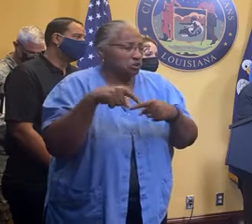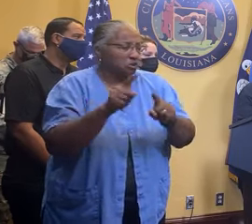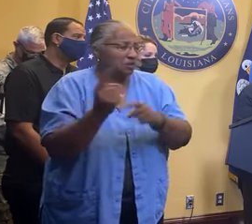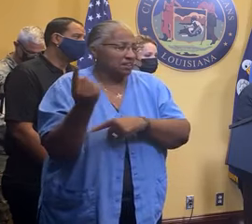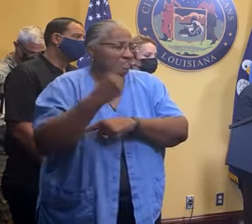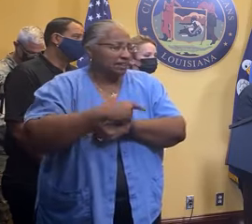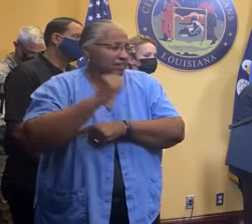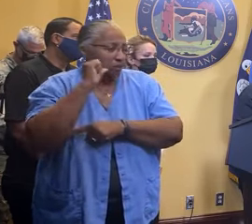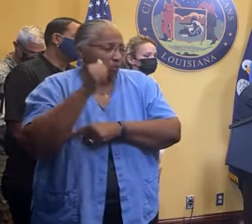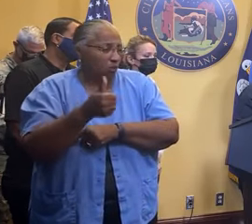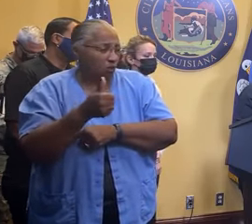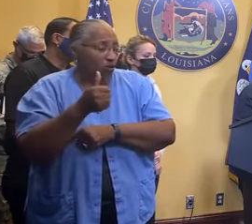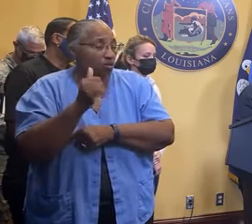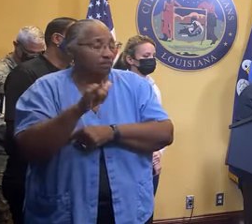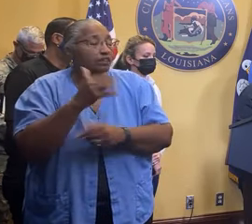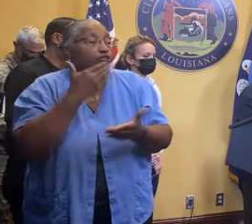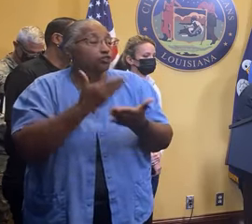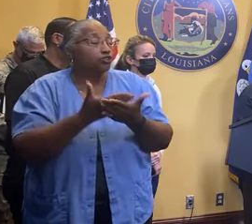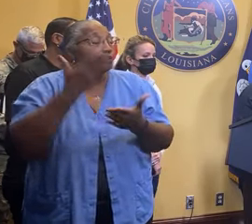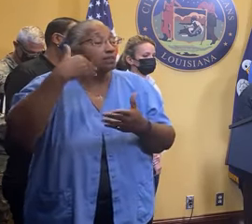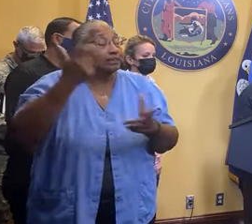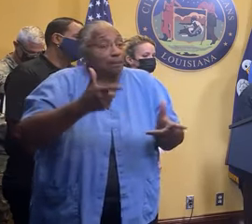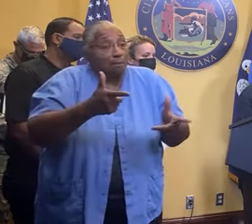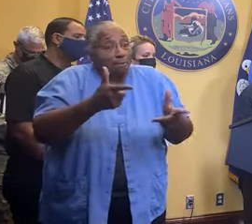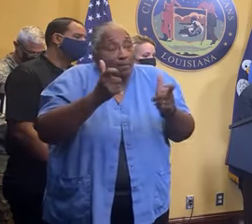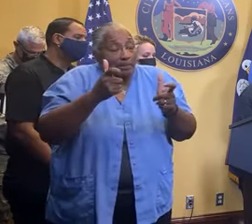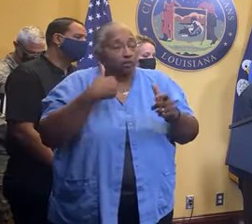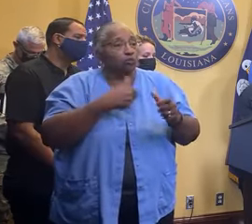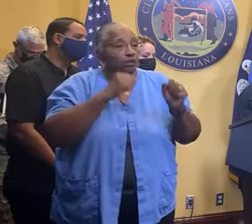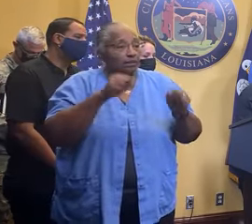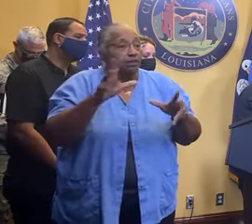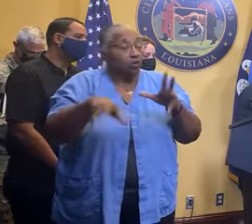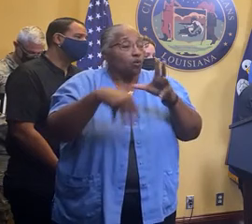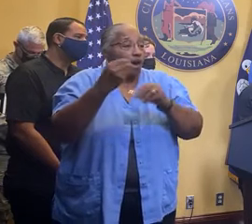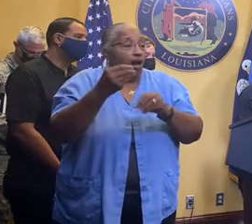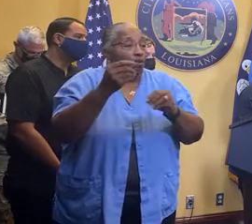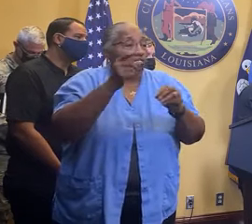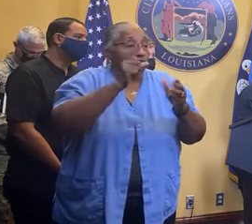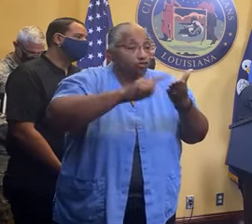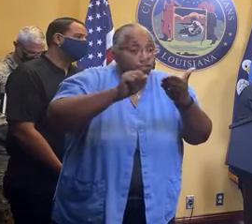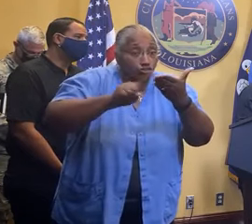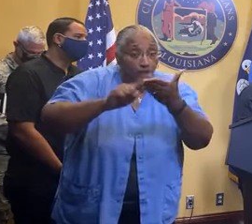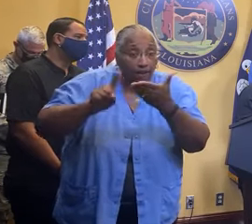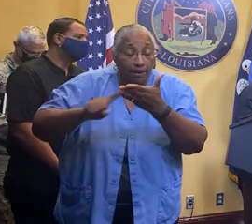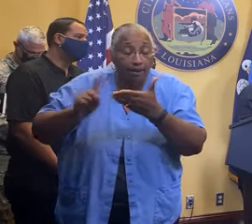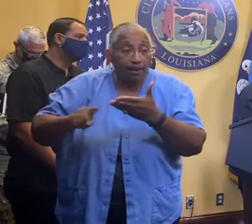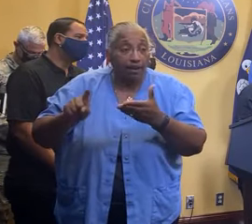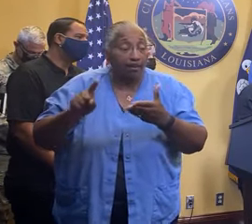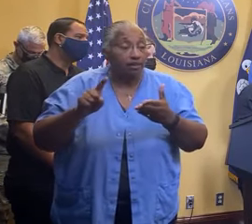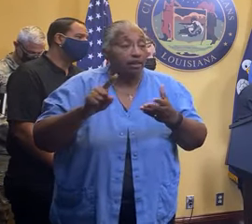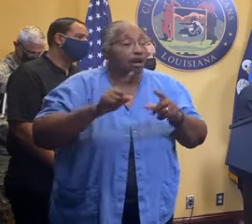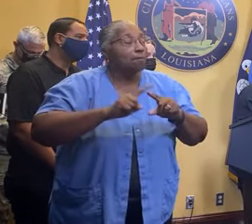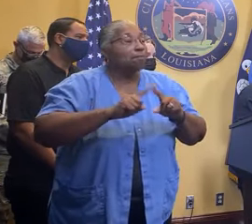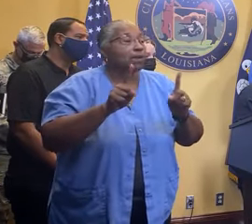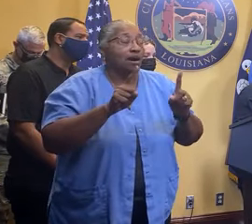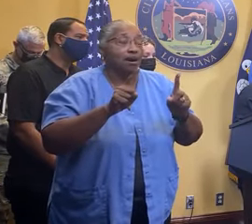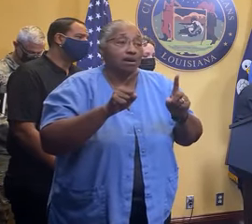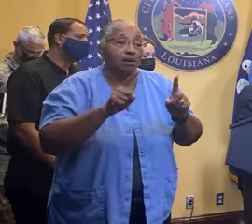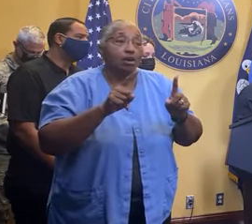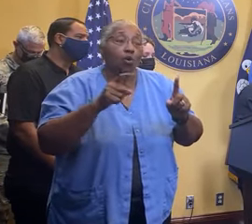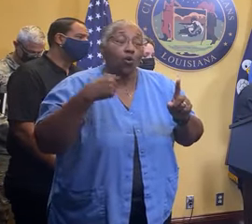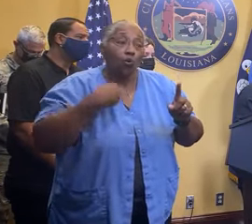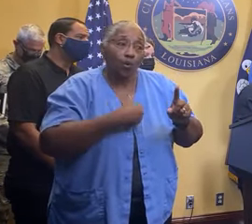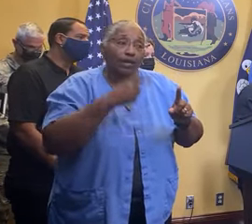that is on our side, because immediately we will be able to go out and assess. But only after a thorough assessment